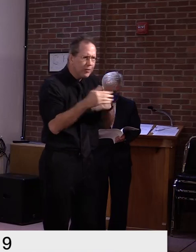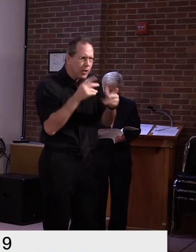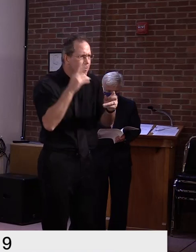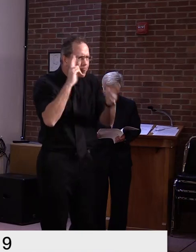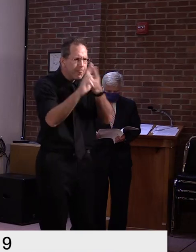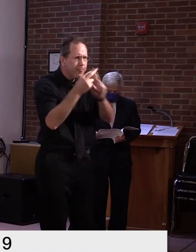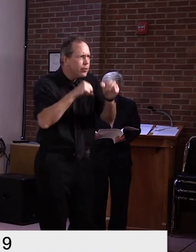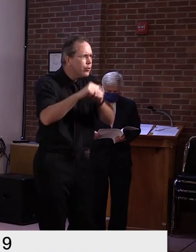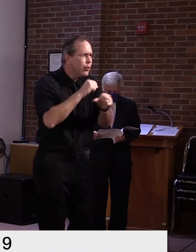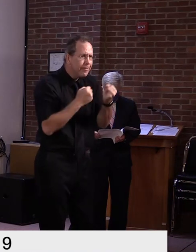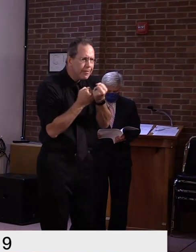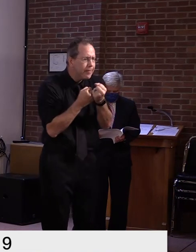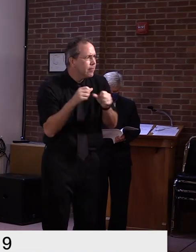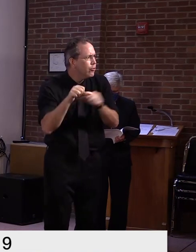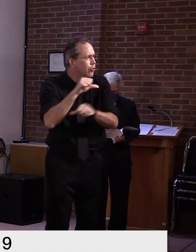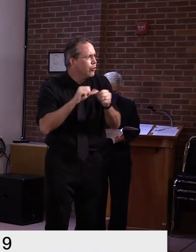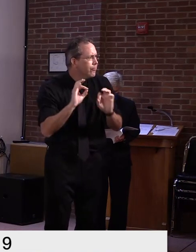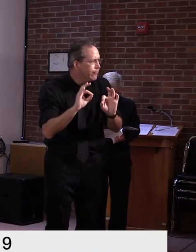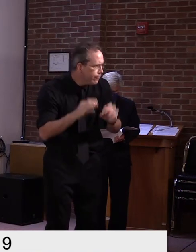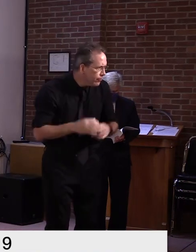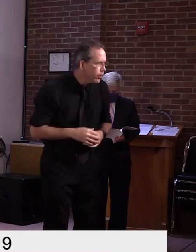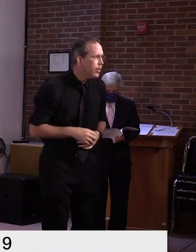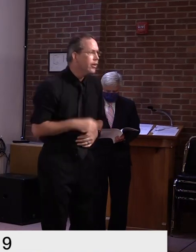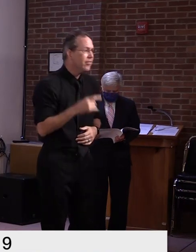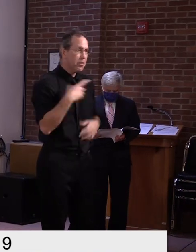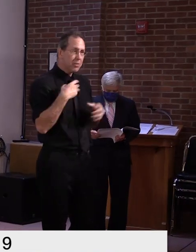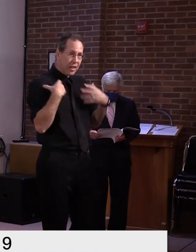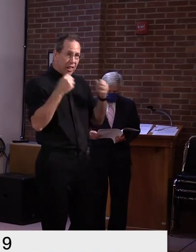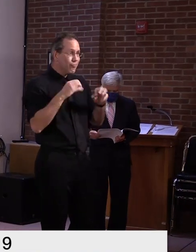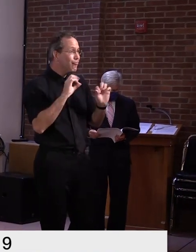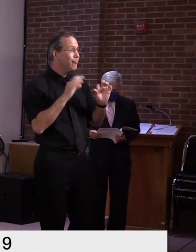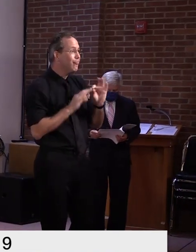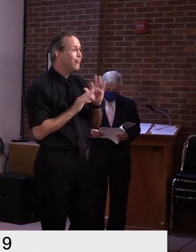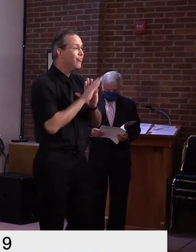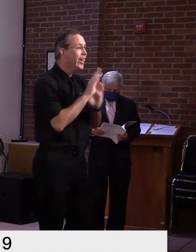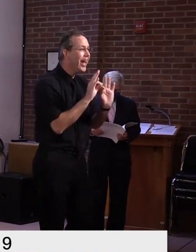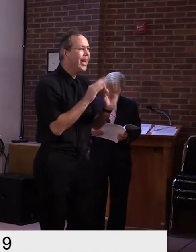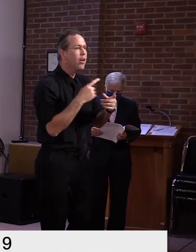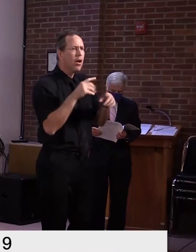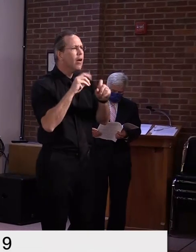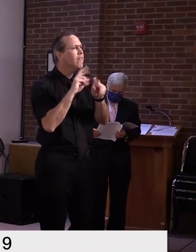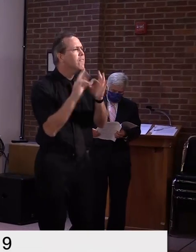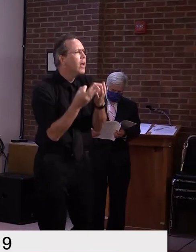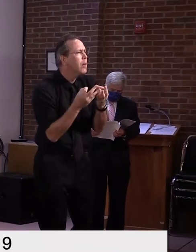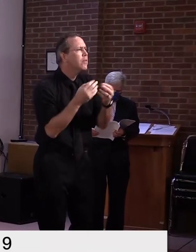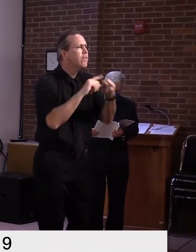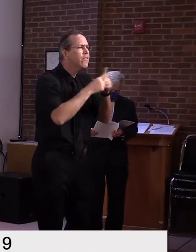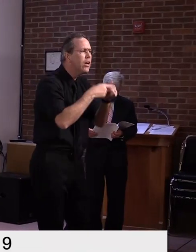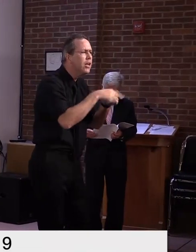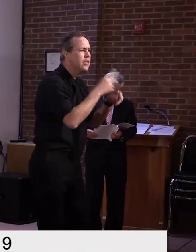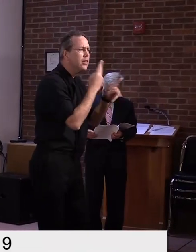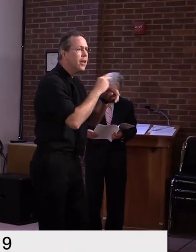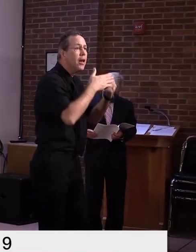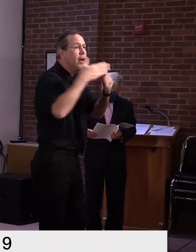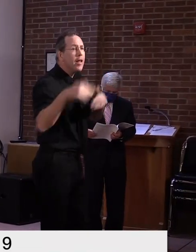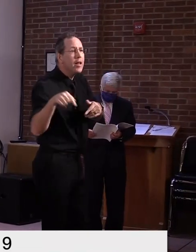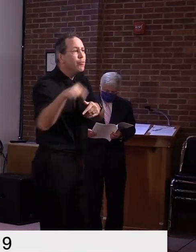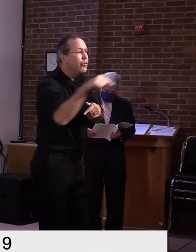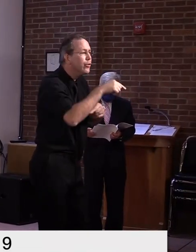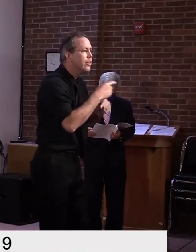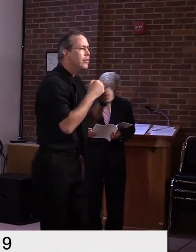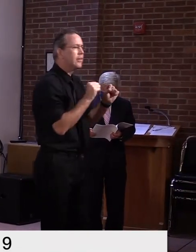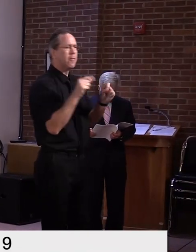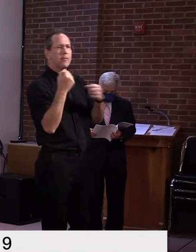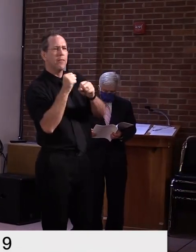hard work has kept your family, friends, and neighbors safe, helped us reopen most sectors of the economy to